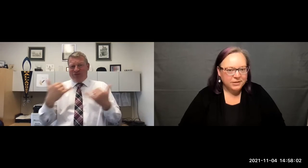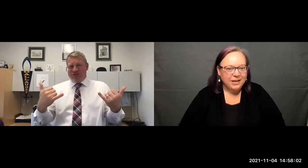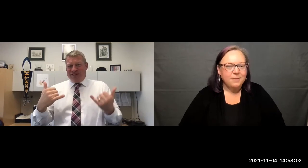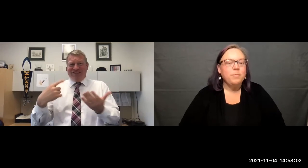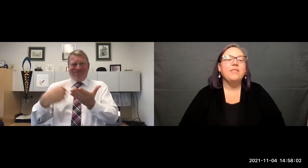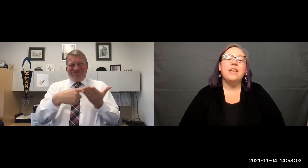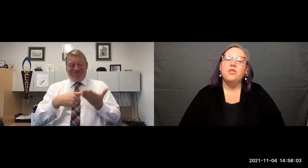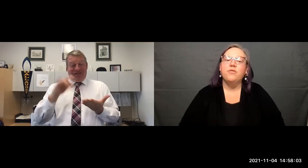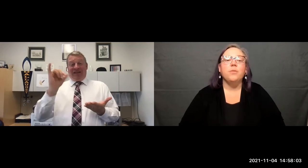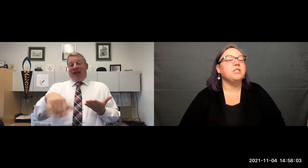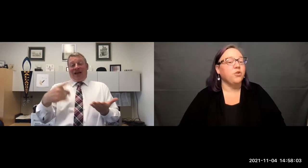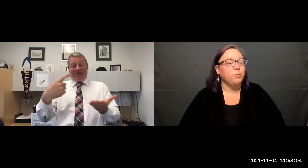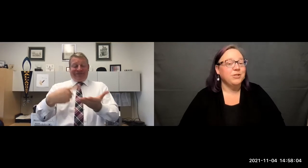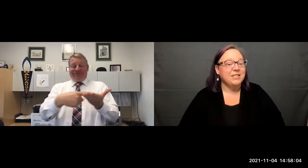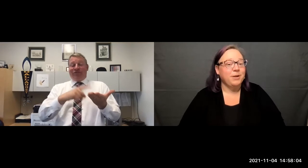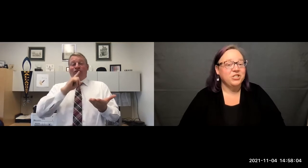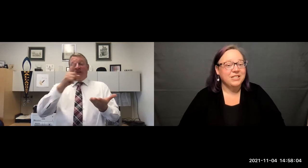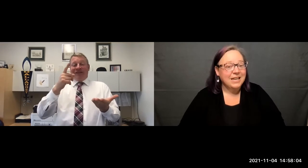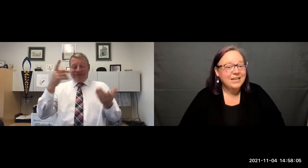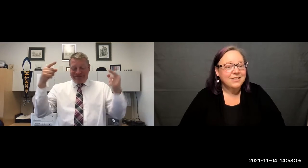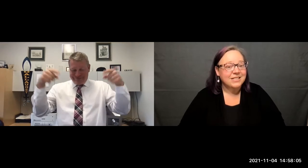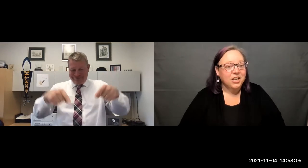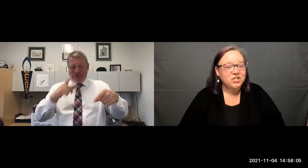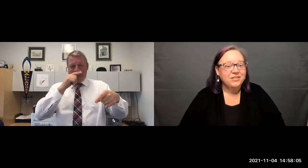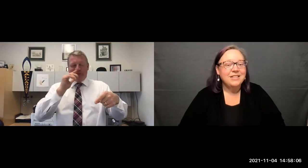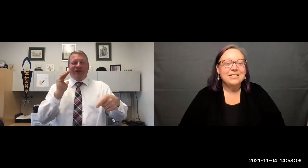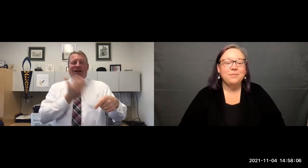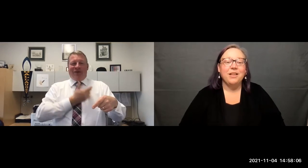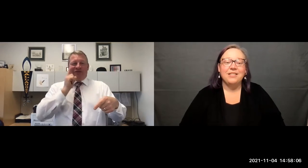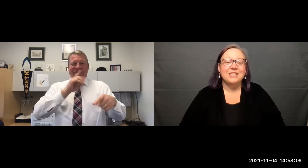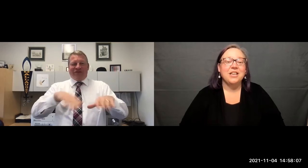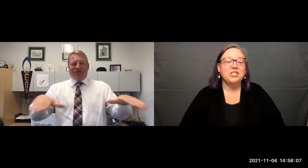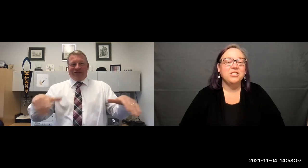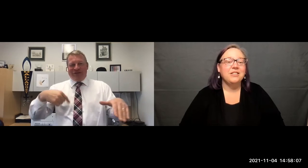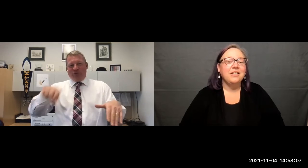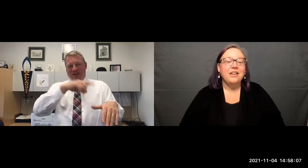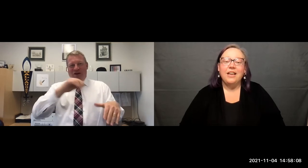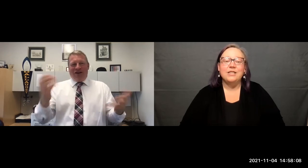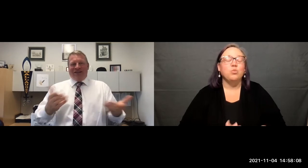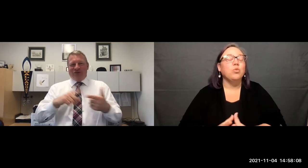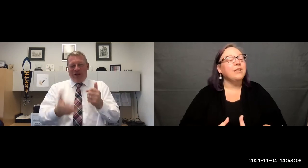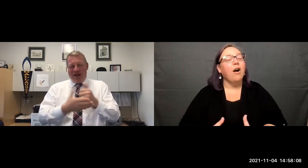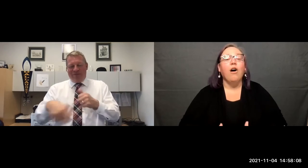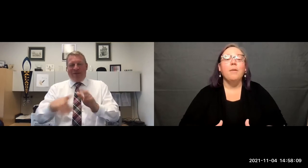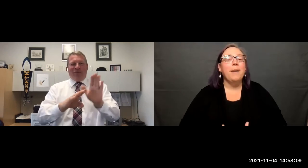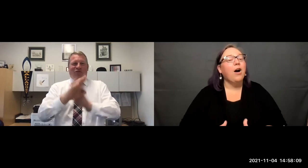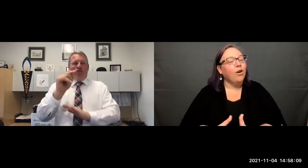that. Thank you very much for your participation today in the discussion. It seemed like the discussion is really all about our